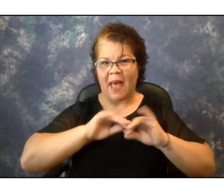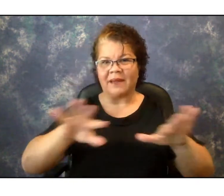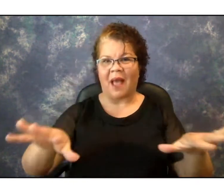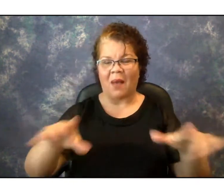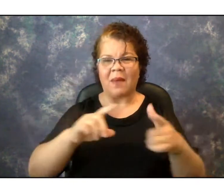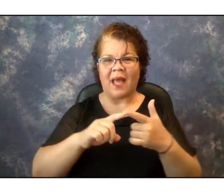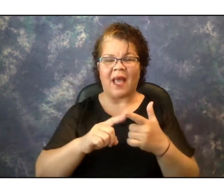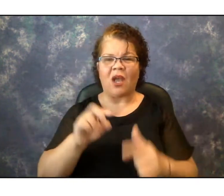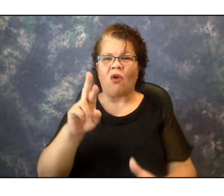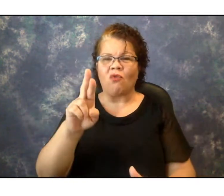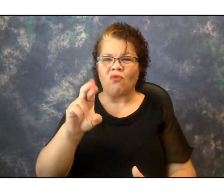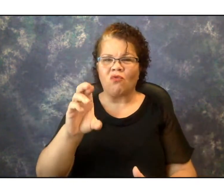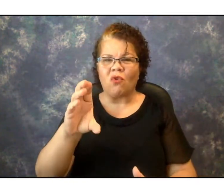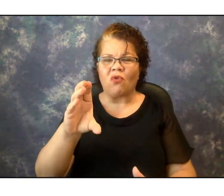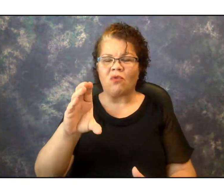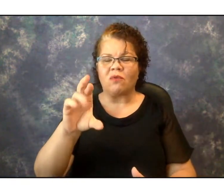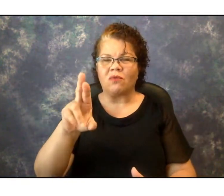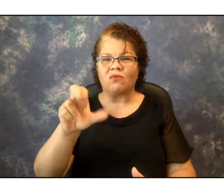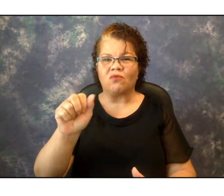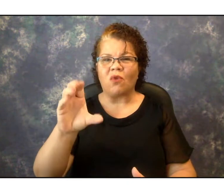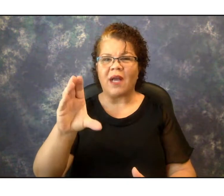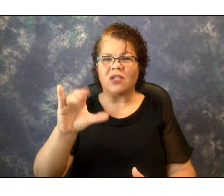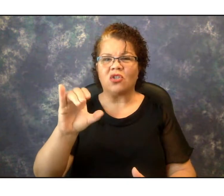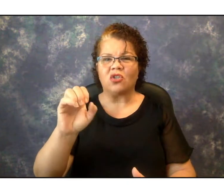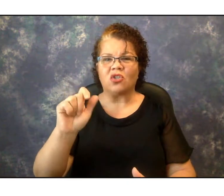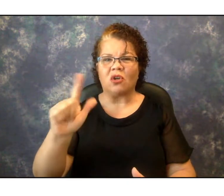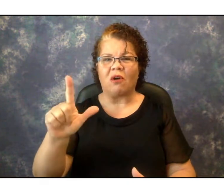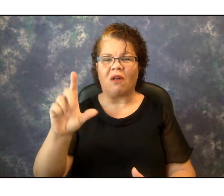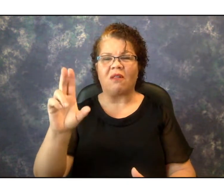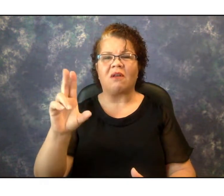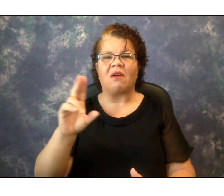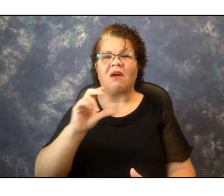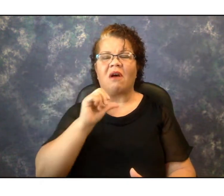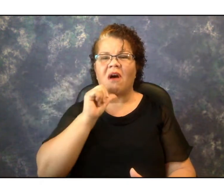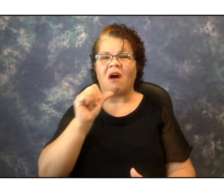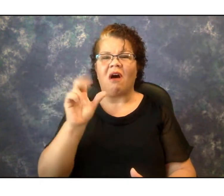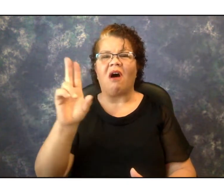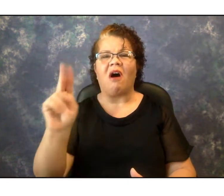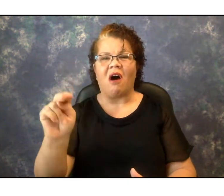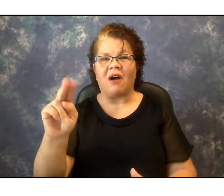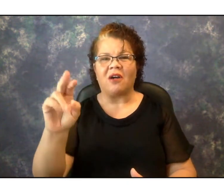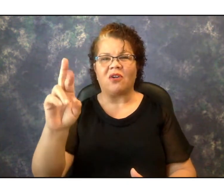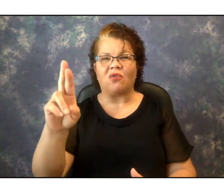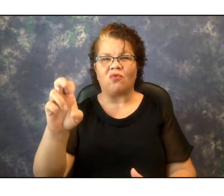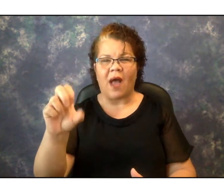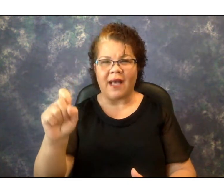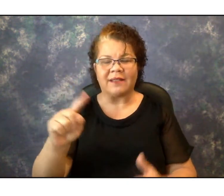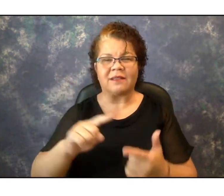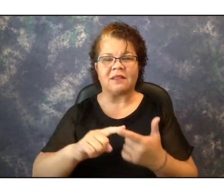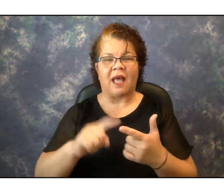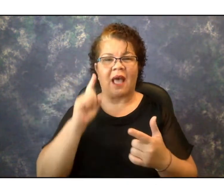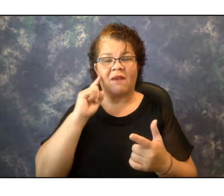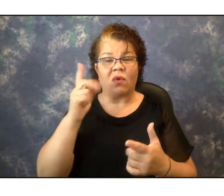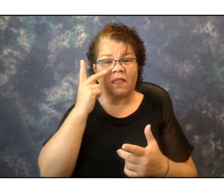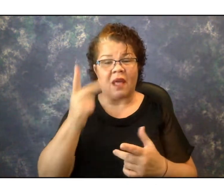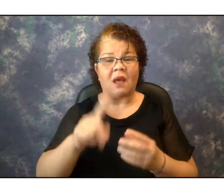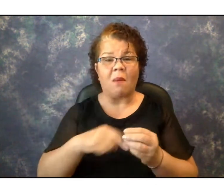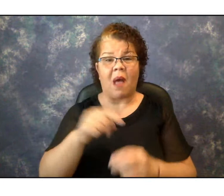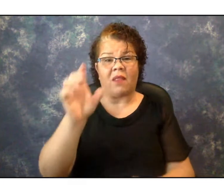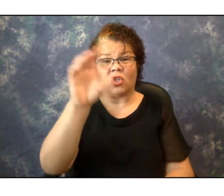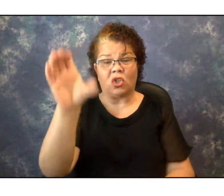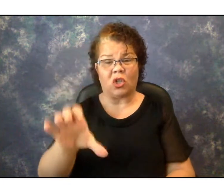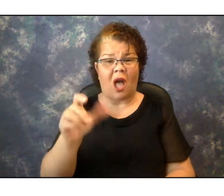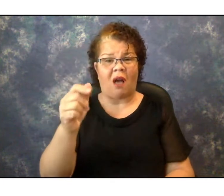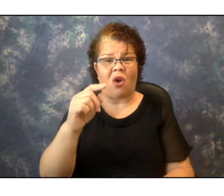and race massacres in the Chicago riots of 1919 and Tulsa. Of course, we just